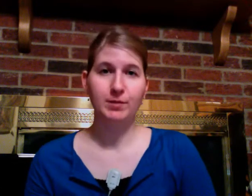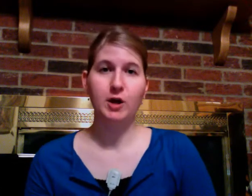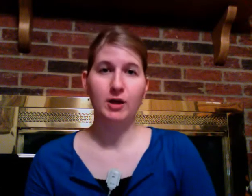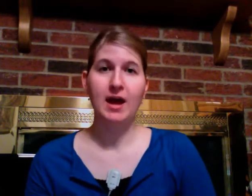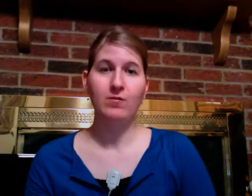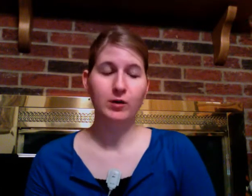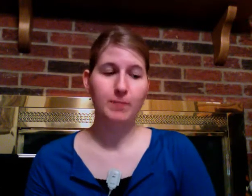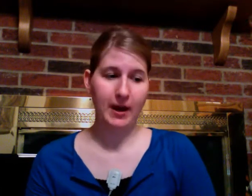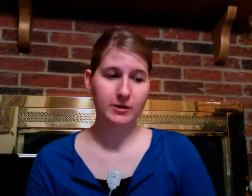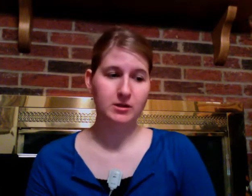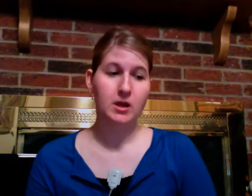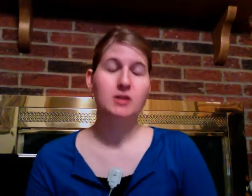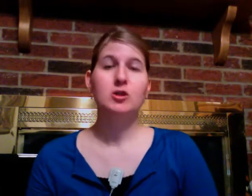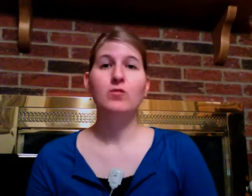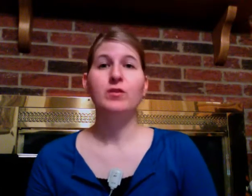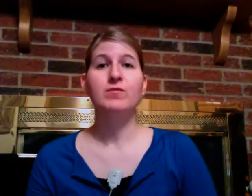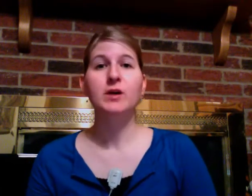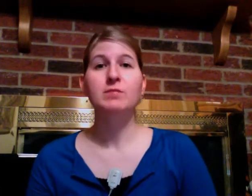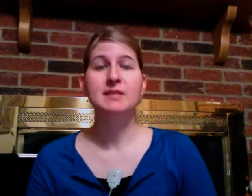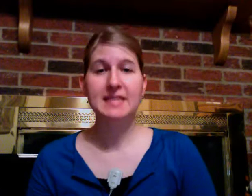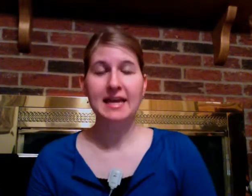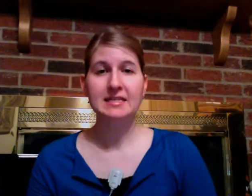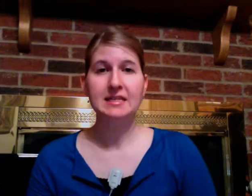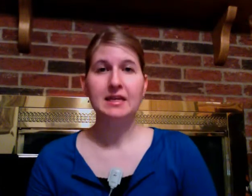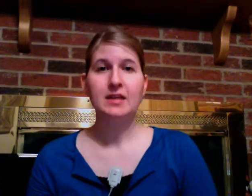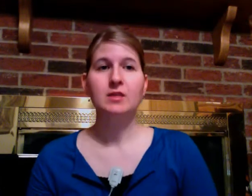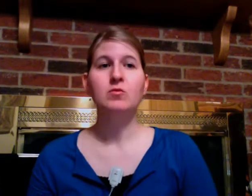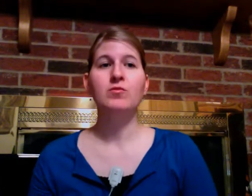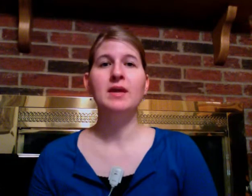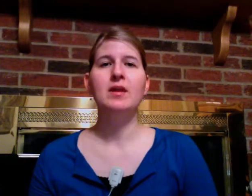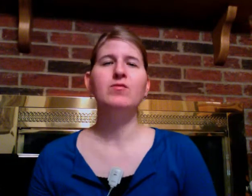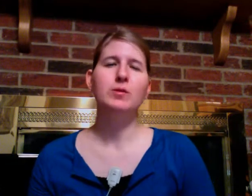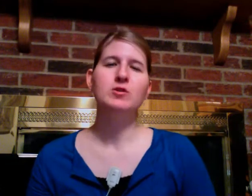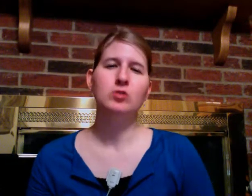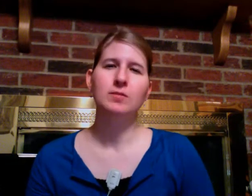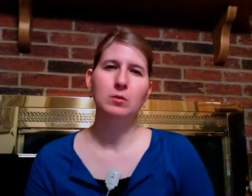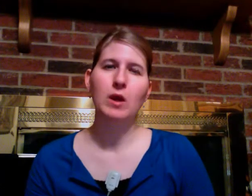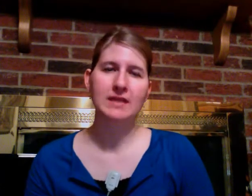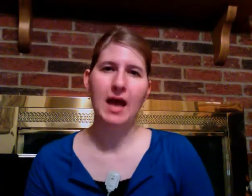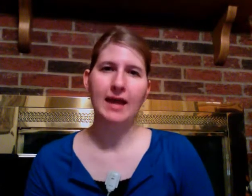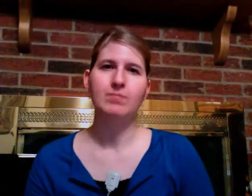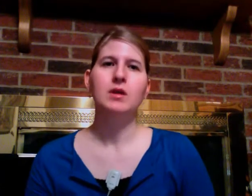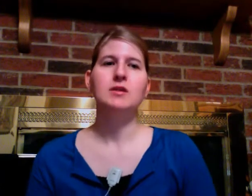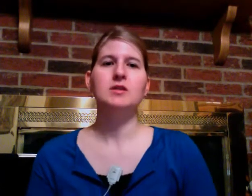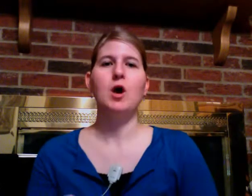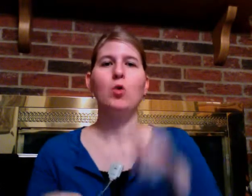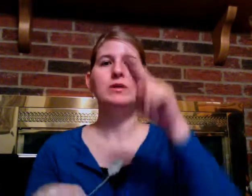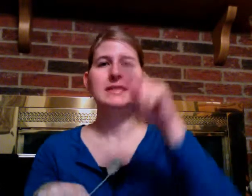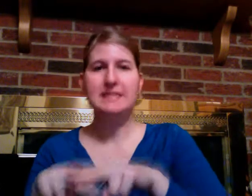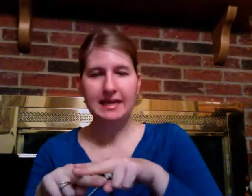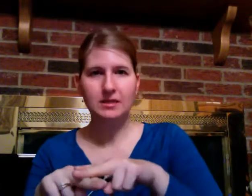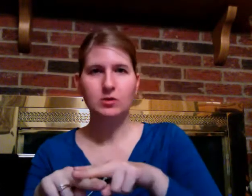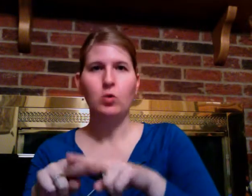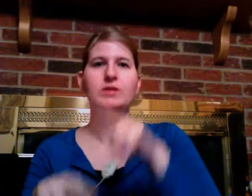called noun-verb pairs. So for the verb sit, the movement, verbs are normally one time. So sit or sit